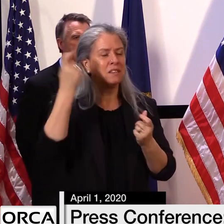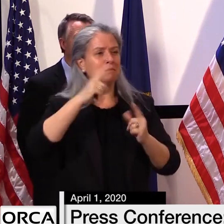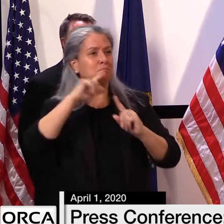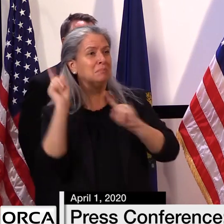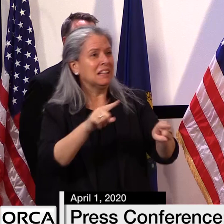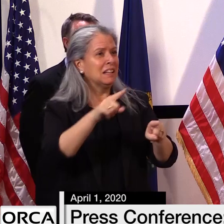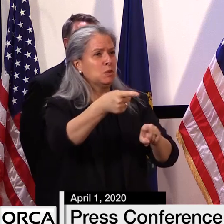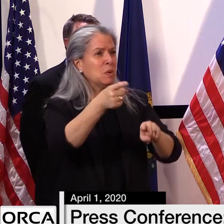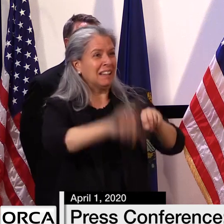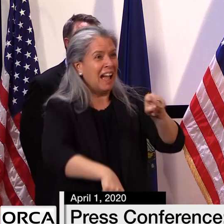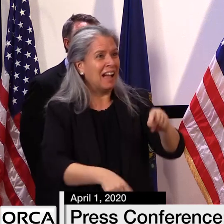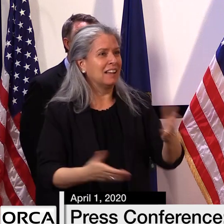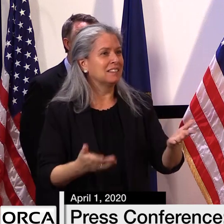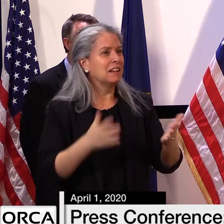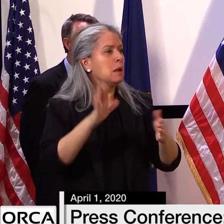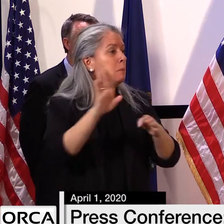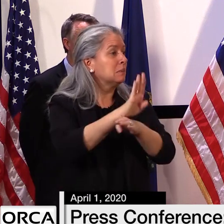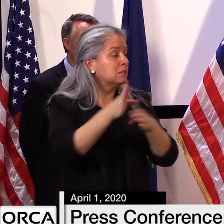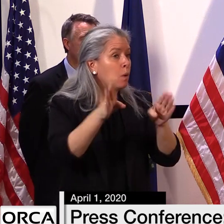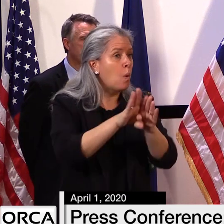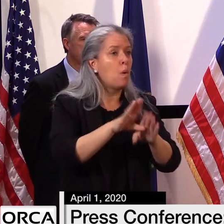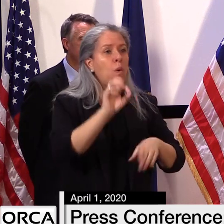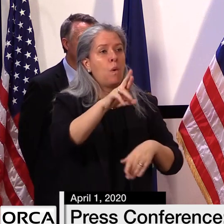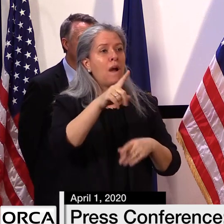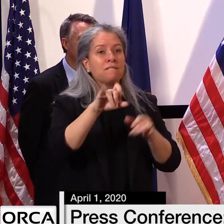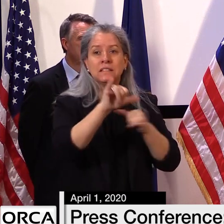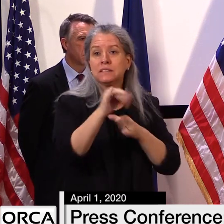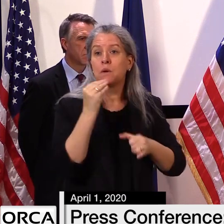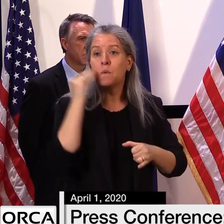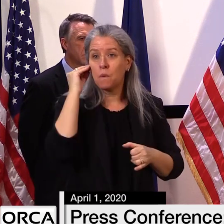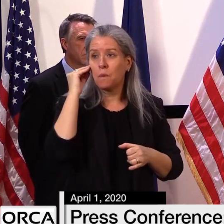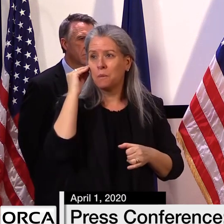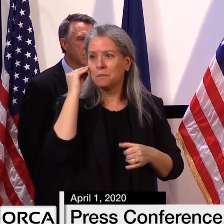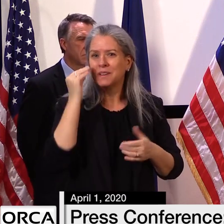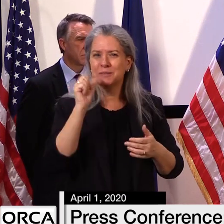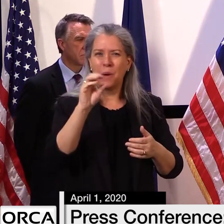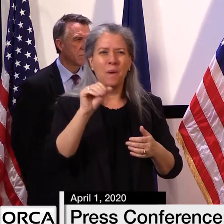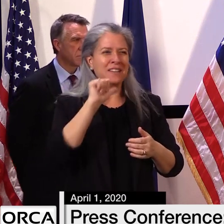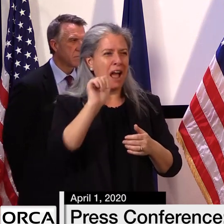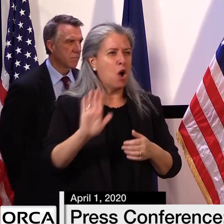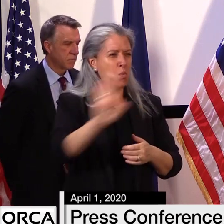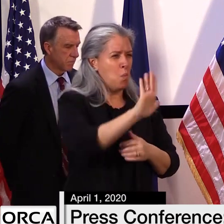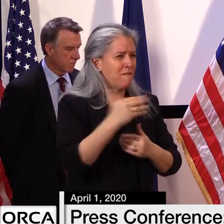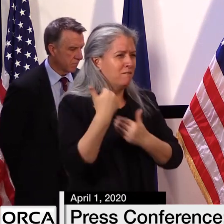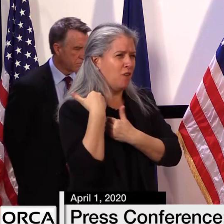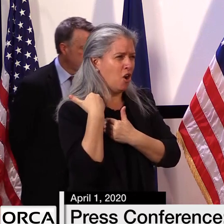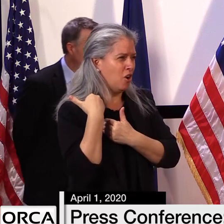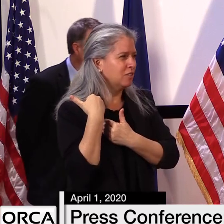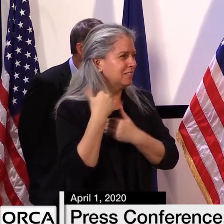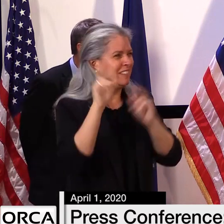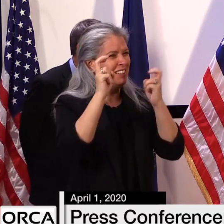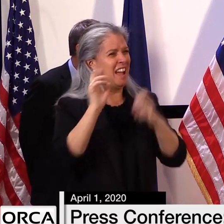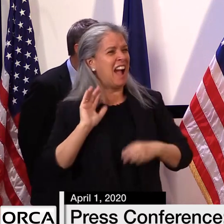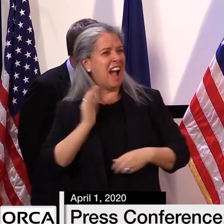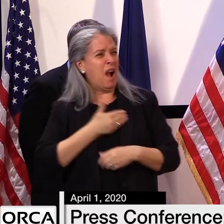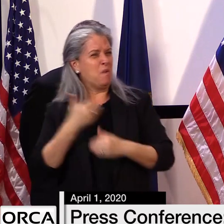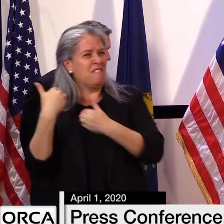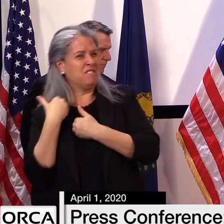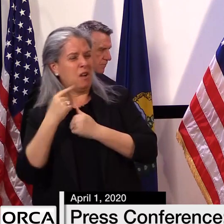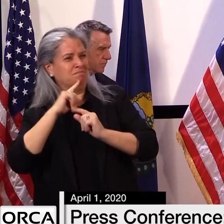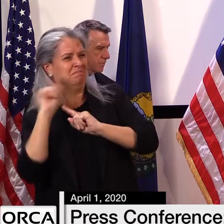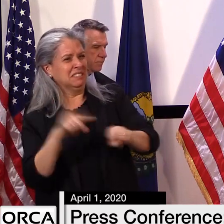social distance to beat back this coronavirus. Number two, we want to do everything we can so that